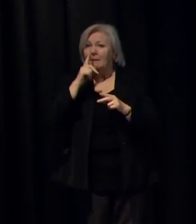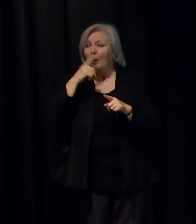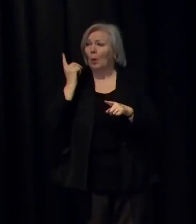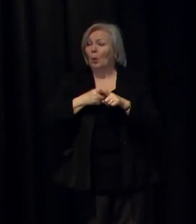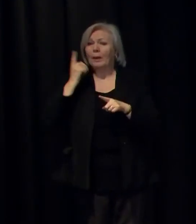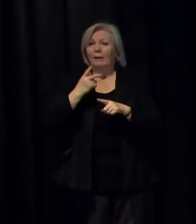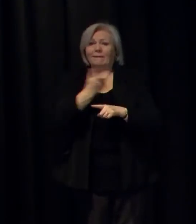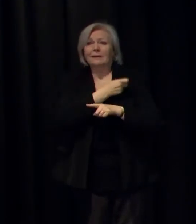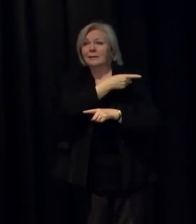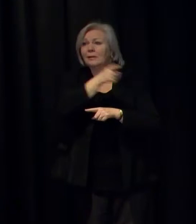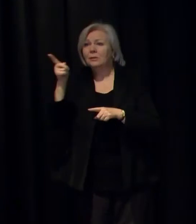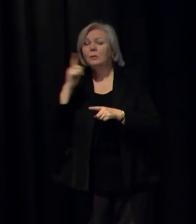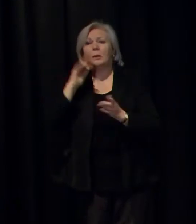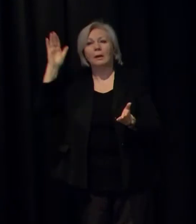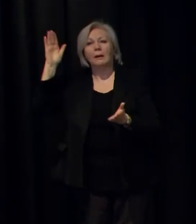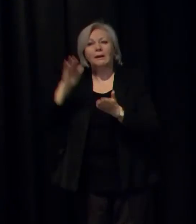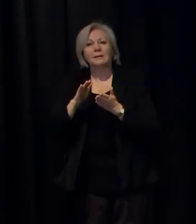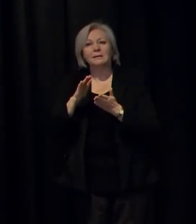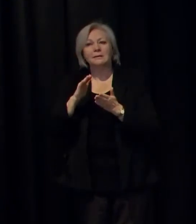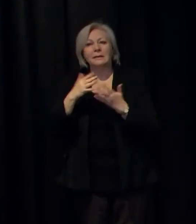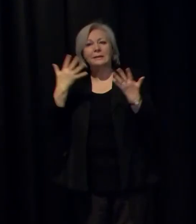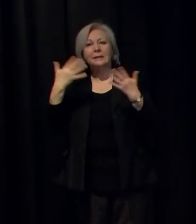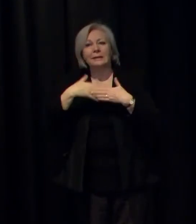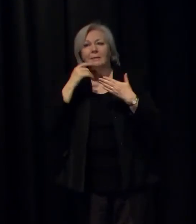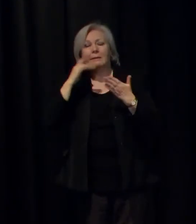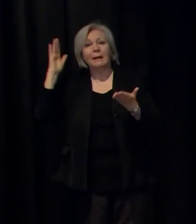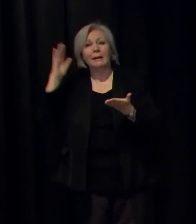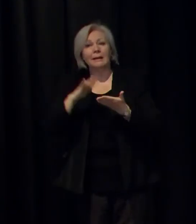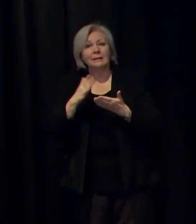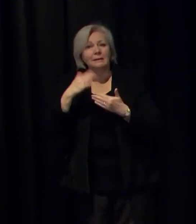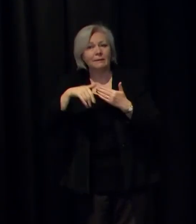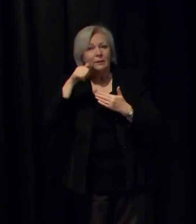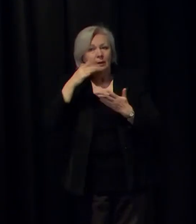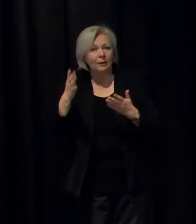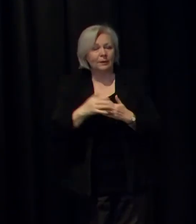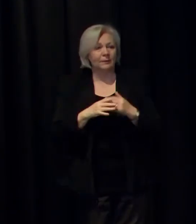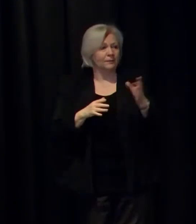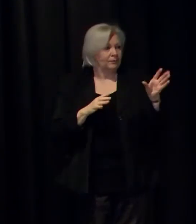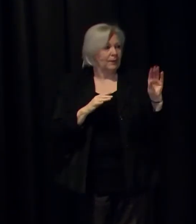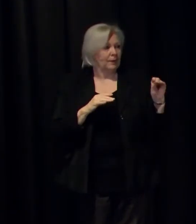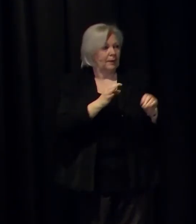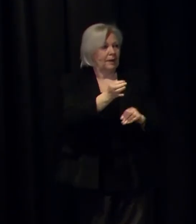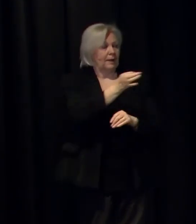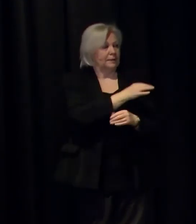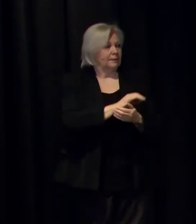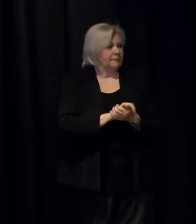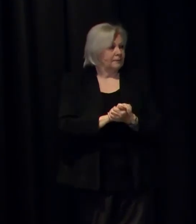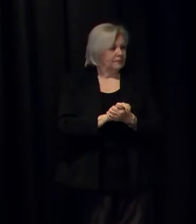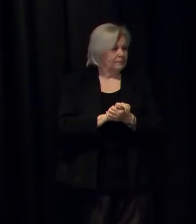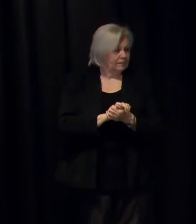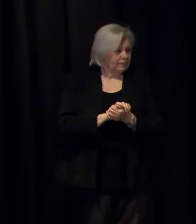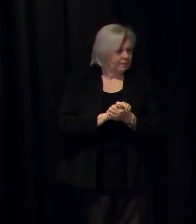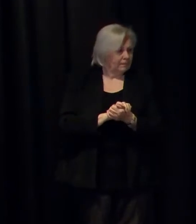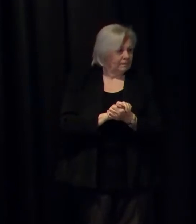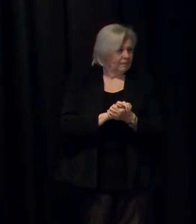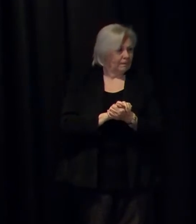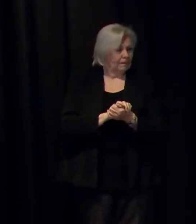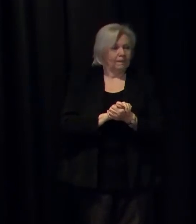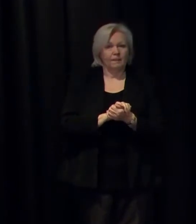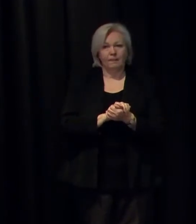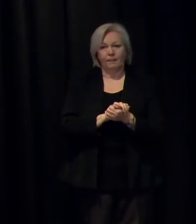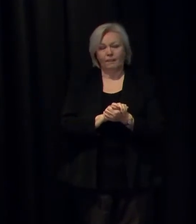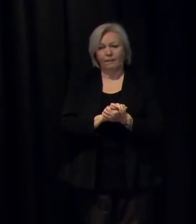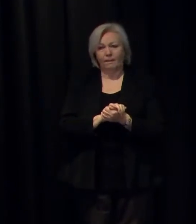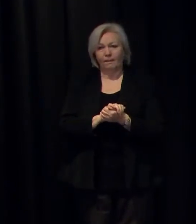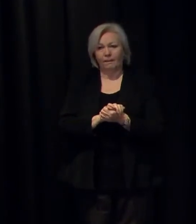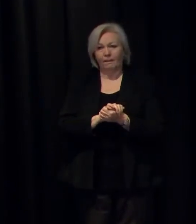appointment will help us to get to that 80% even faster. On your earlier point, roadmap, is contingent on 70 or